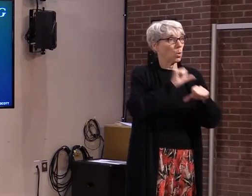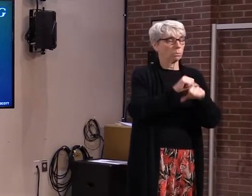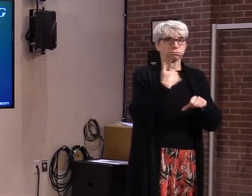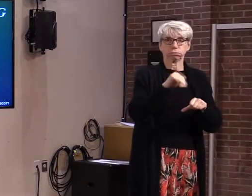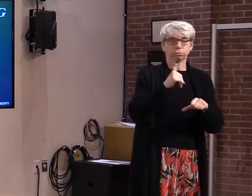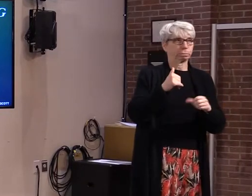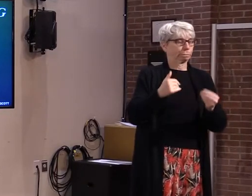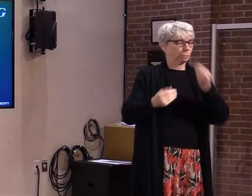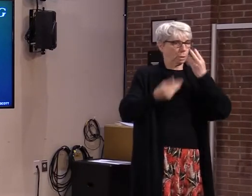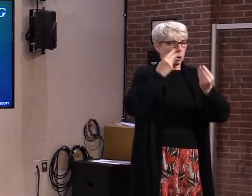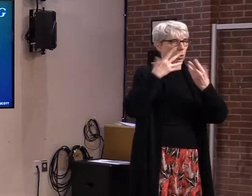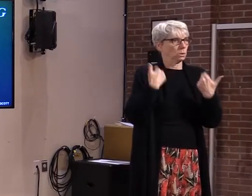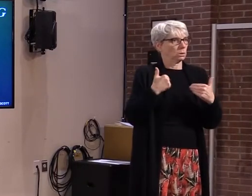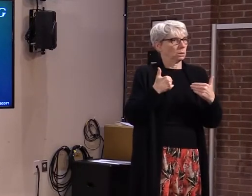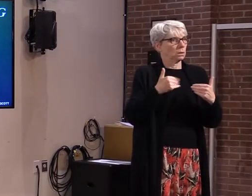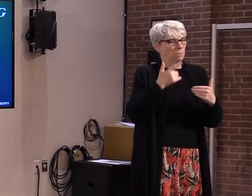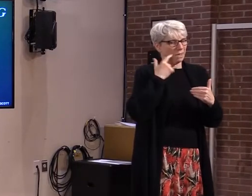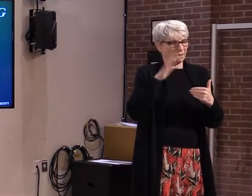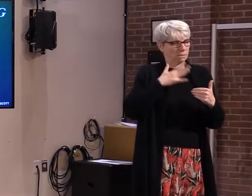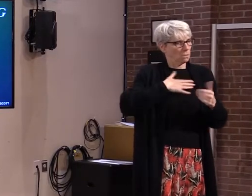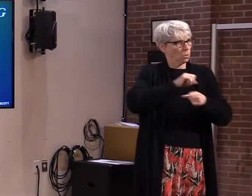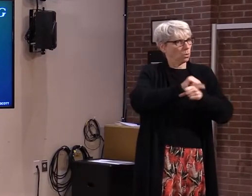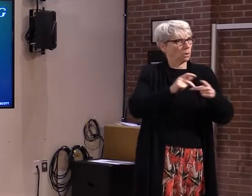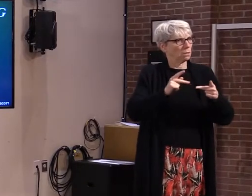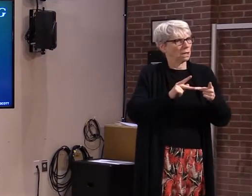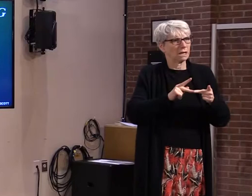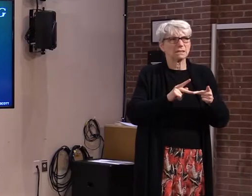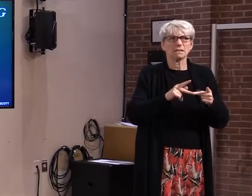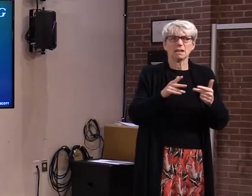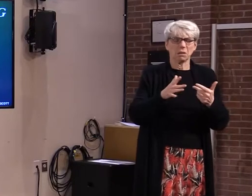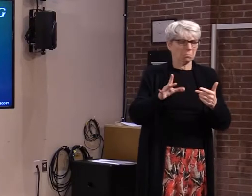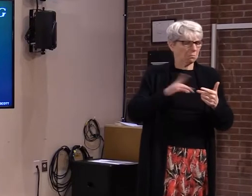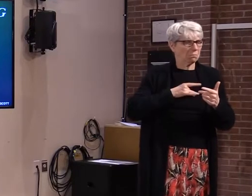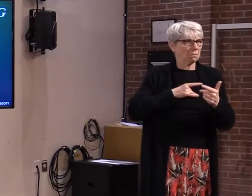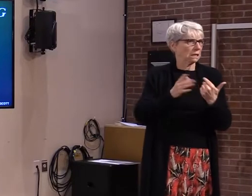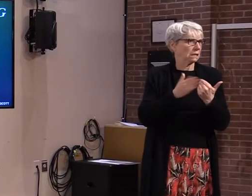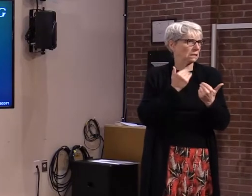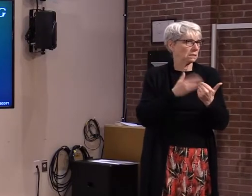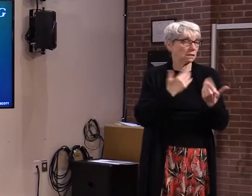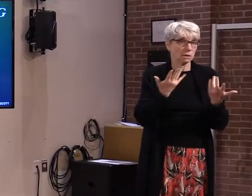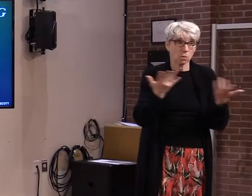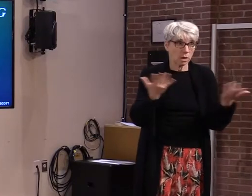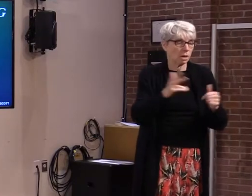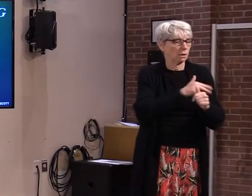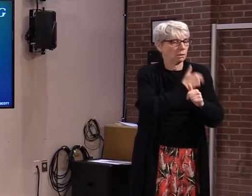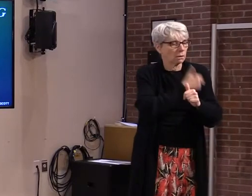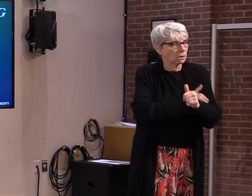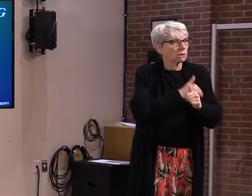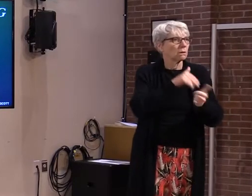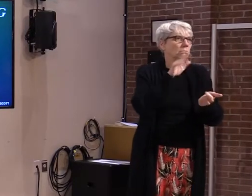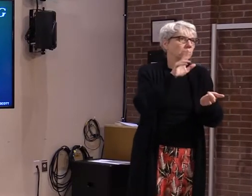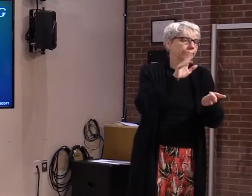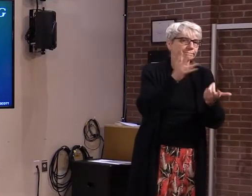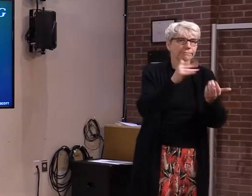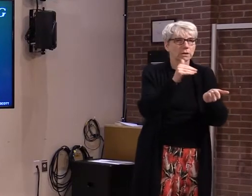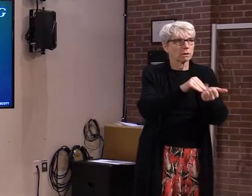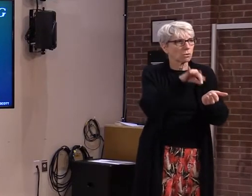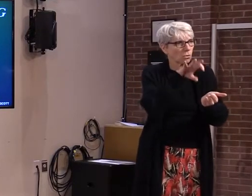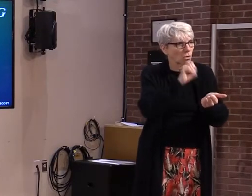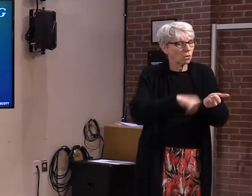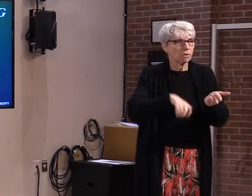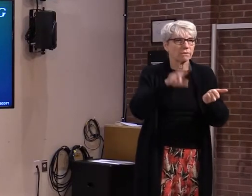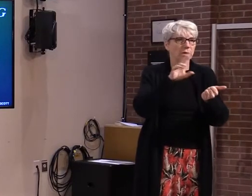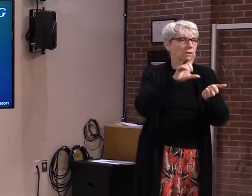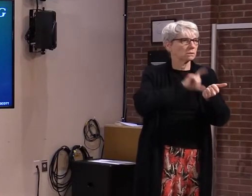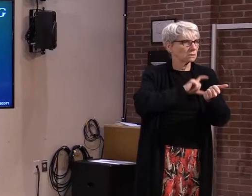be exposed to or spread COVID. Generally, this means healthcare and long-term care workers, law